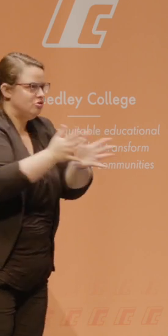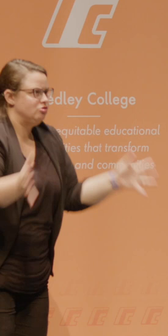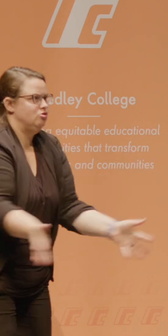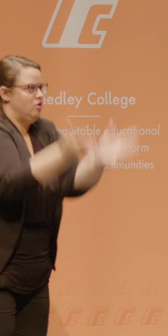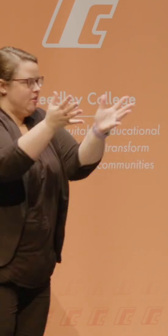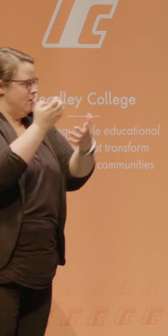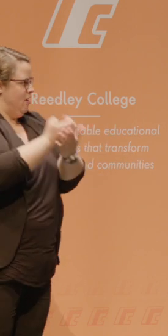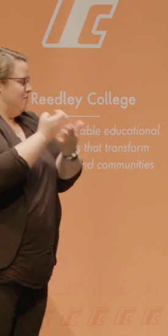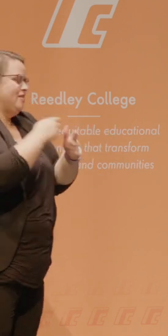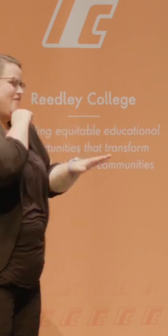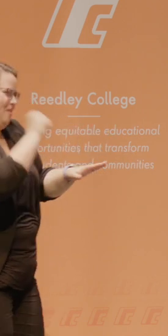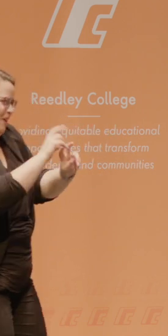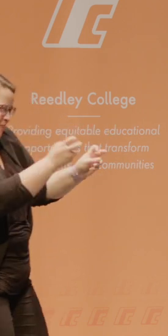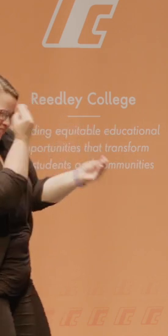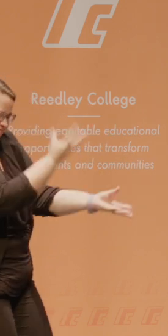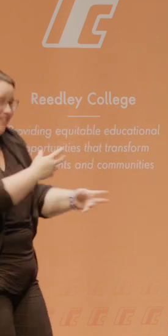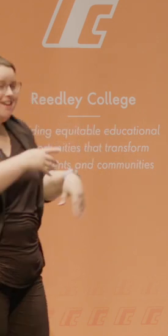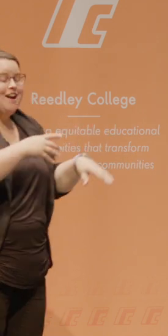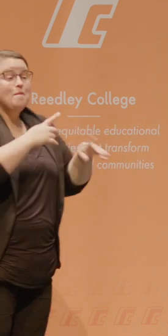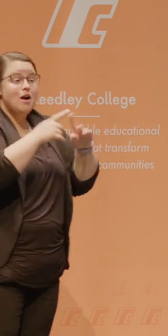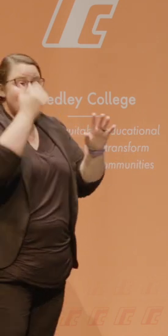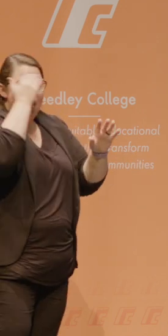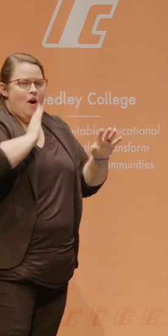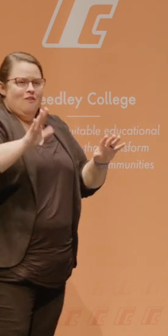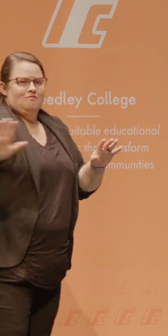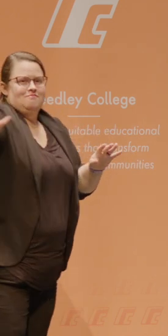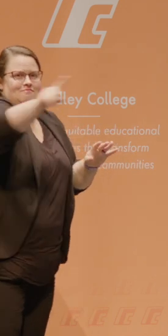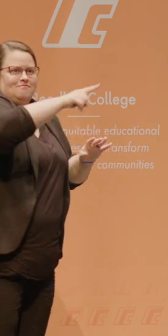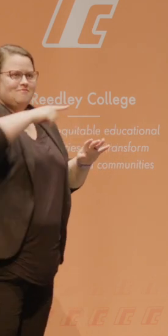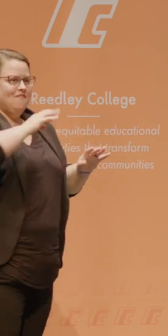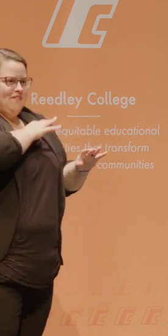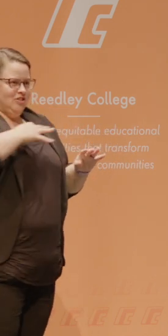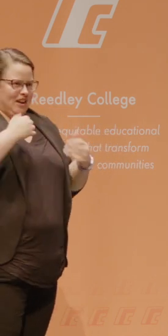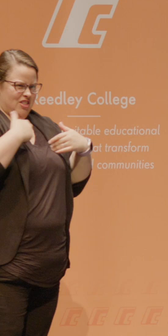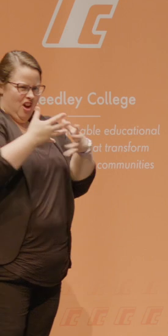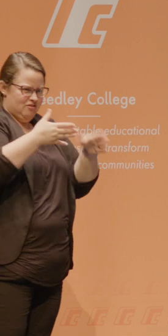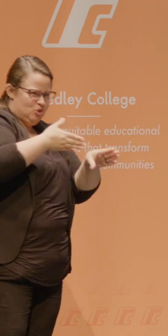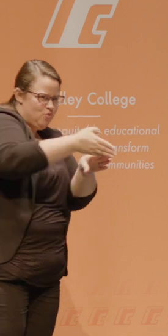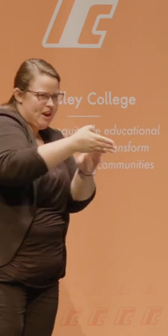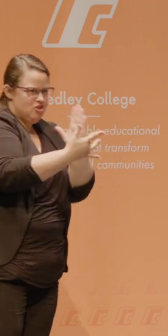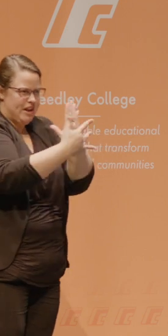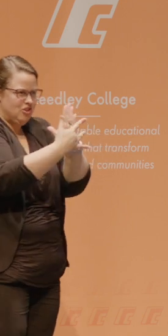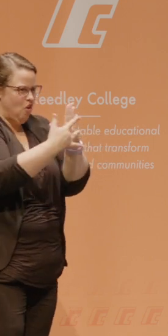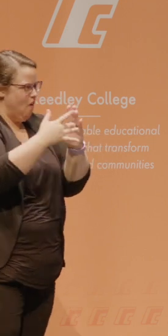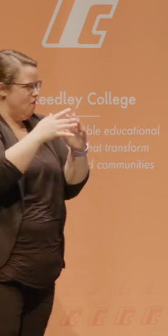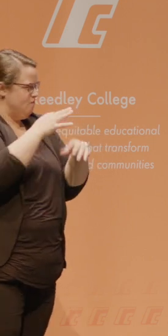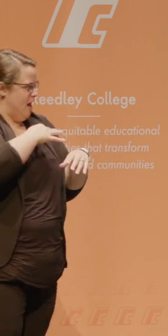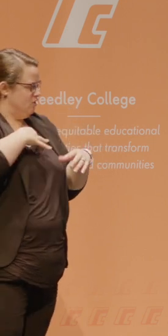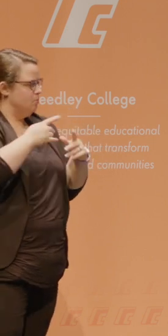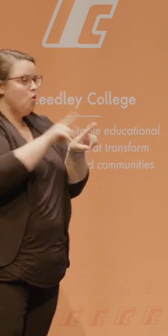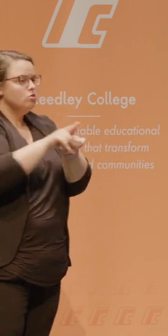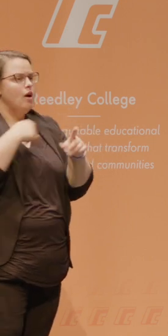way, I love that quote. But I know our faculty out here, because we have a lot of career technical faculty out here, but we also have a lot of general